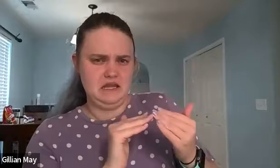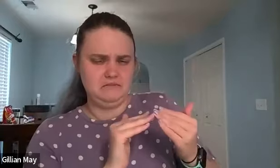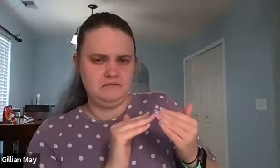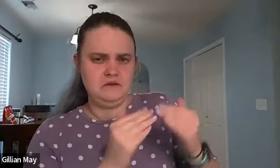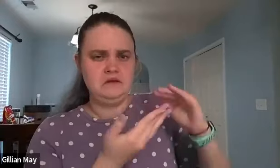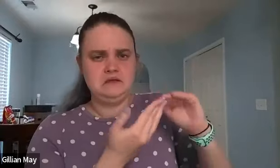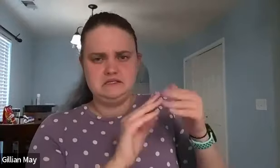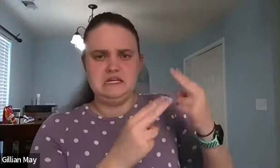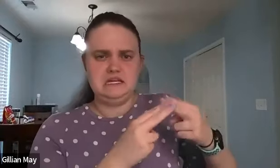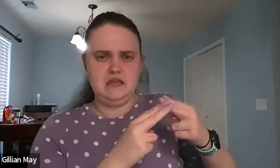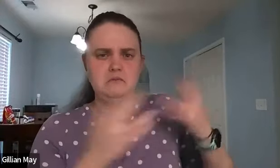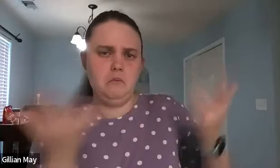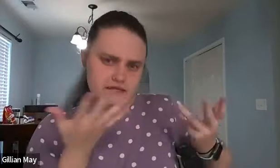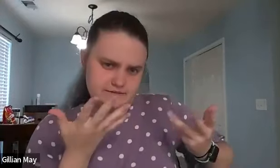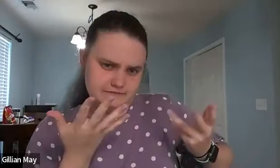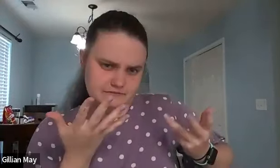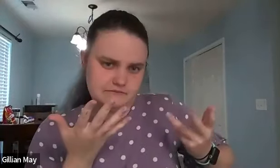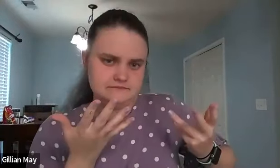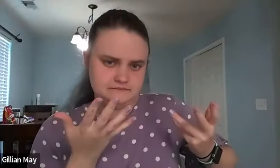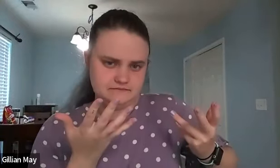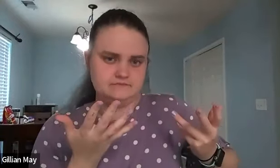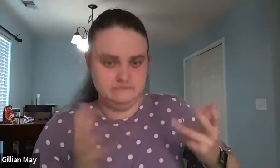name? City name what?